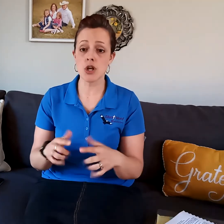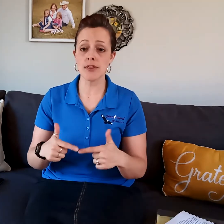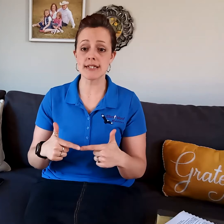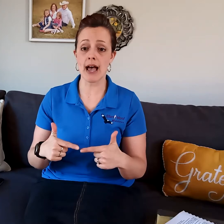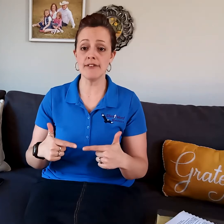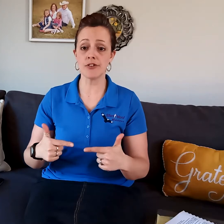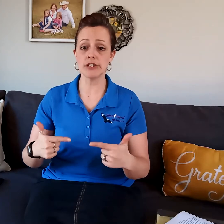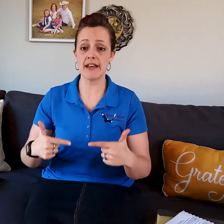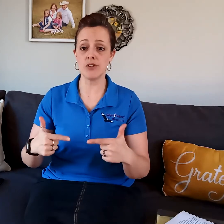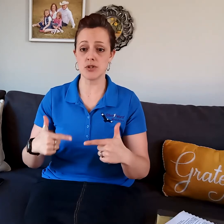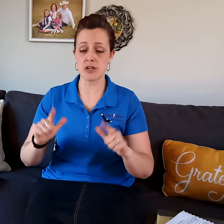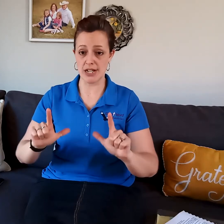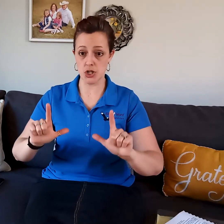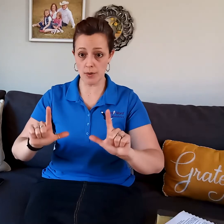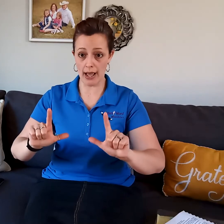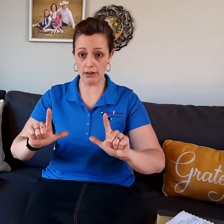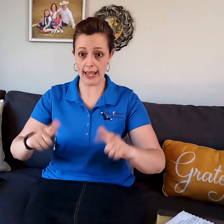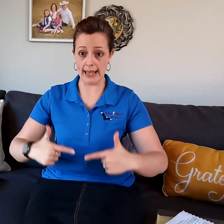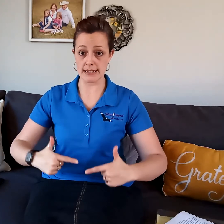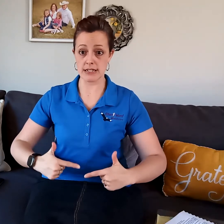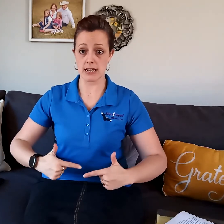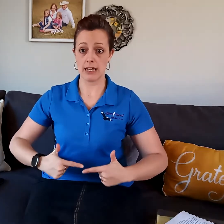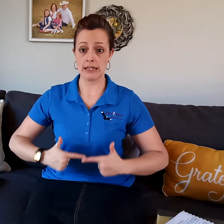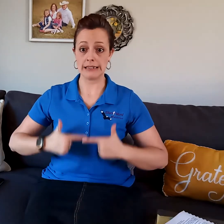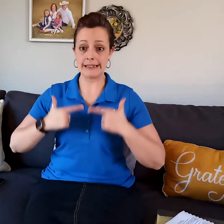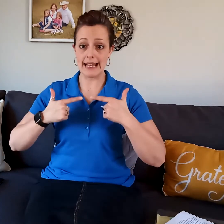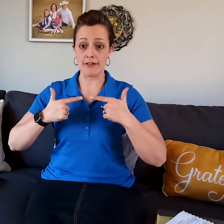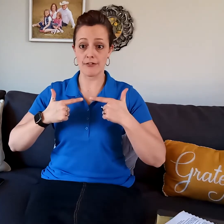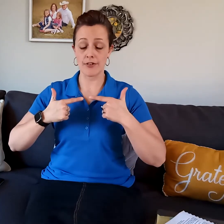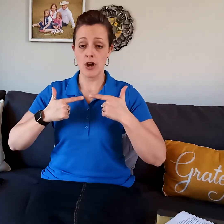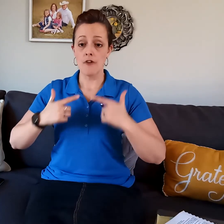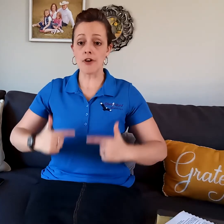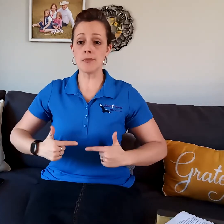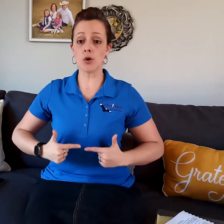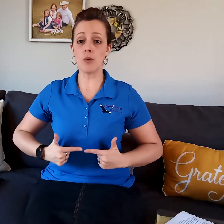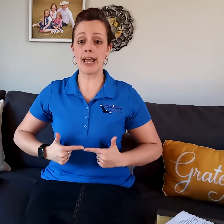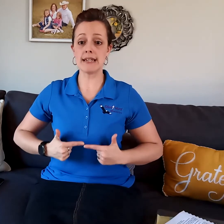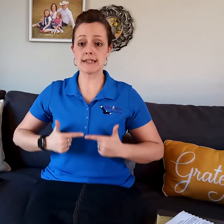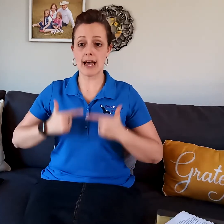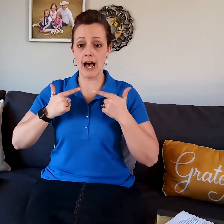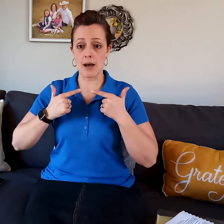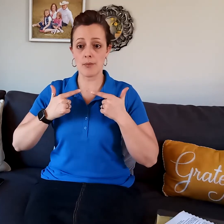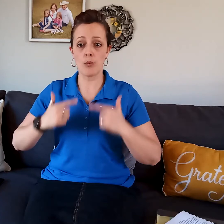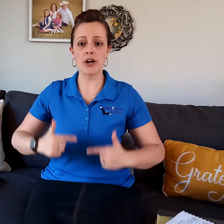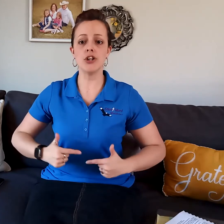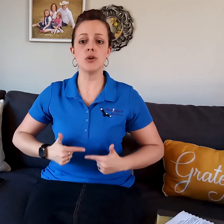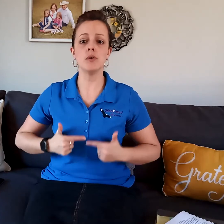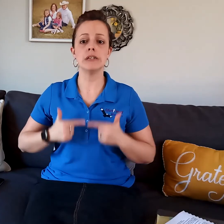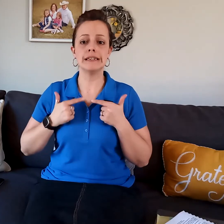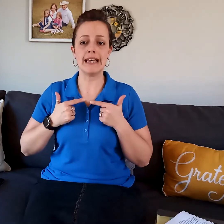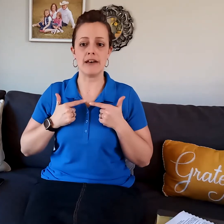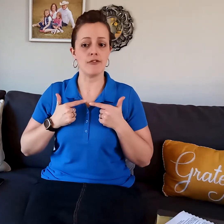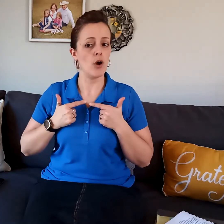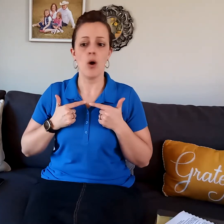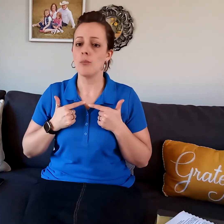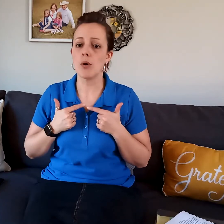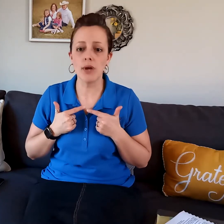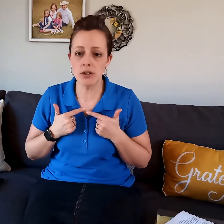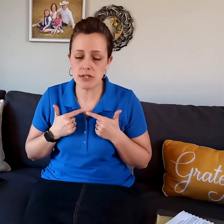the sign for live used to be 2 L hands, live. From your waist up, where do you live? But we don't sign